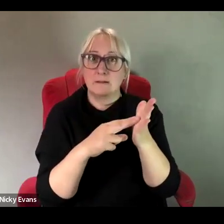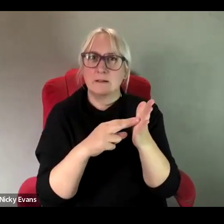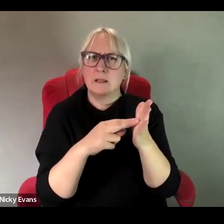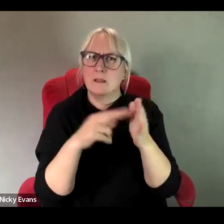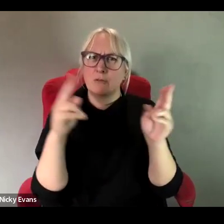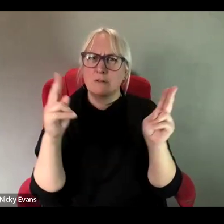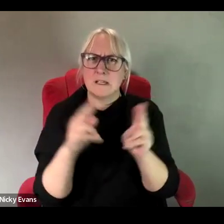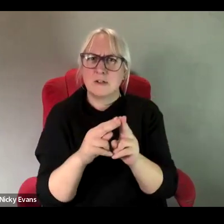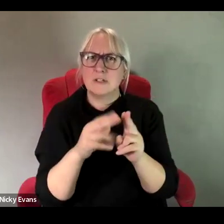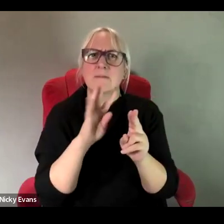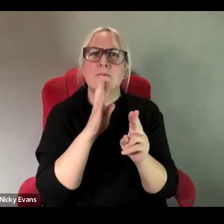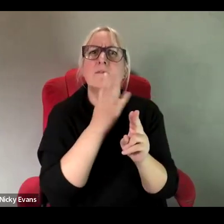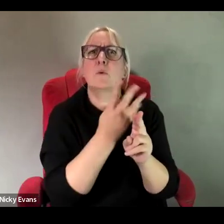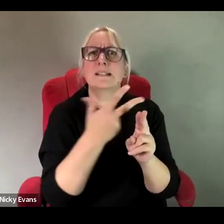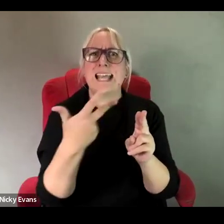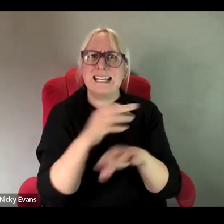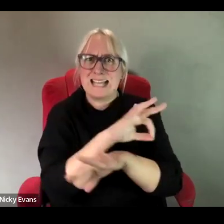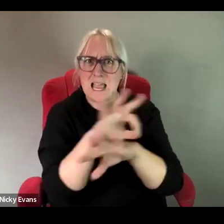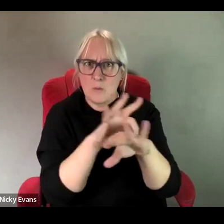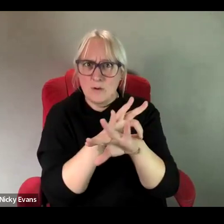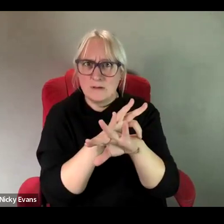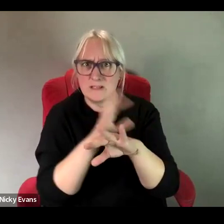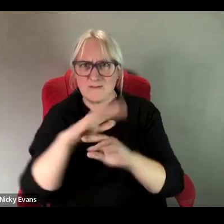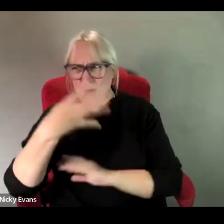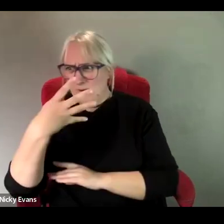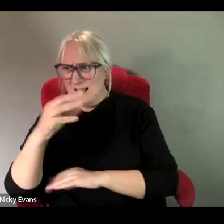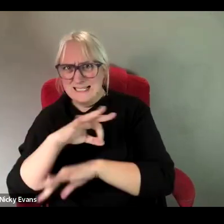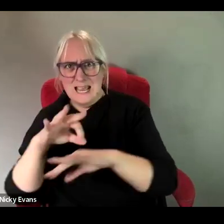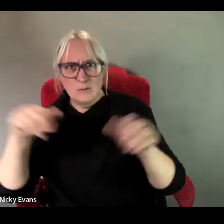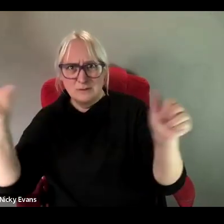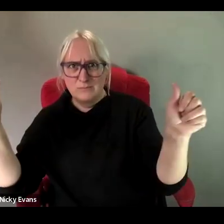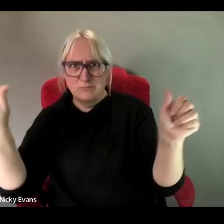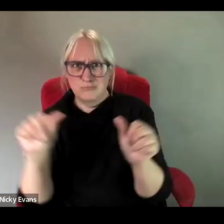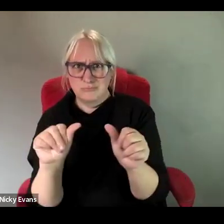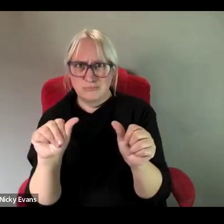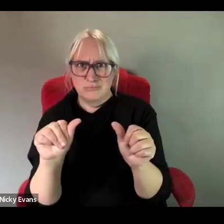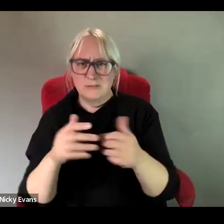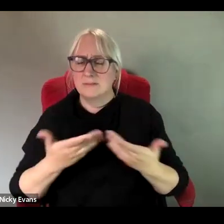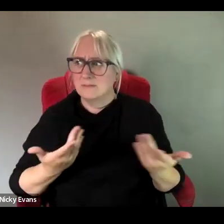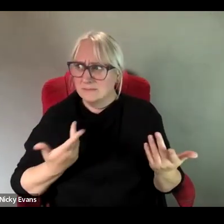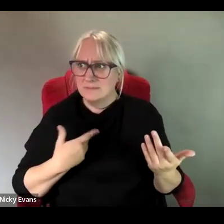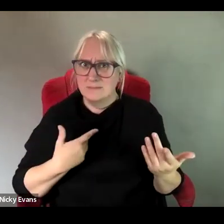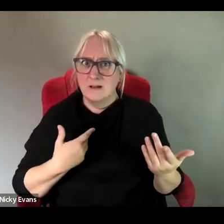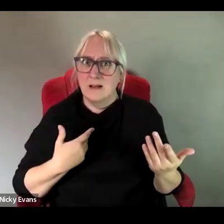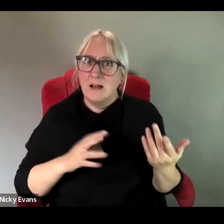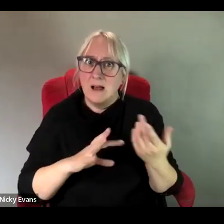hours before you make the decision, before you're, between asking and getting